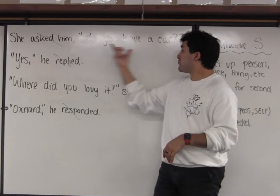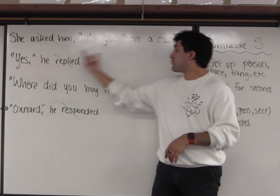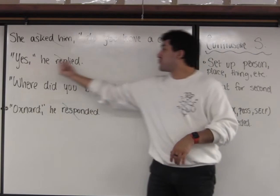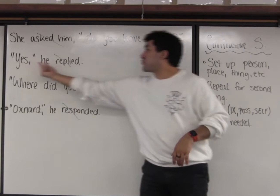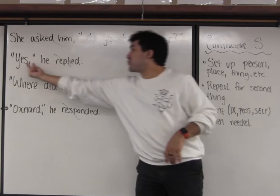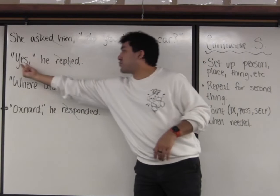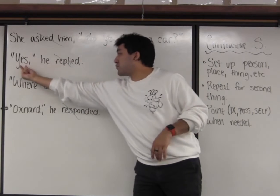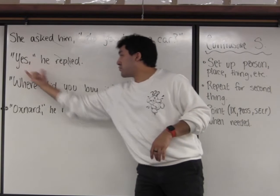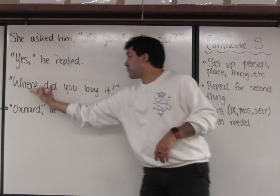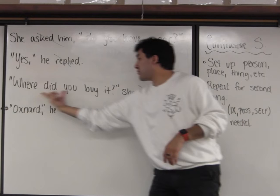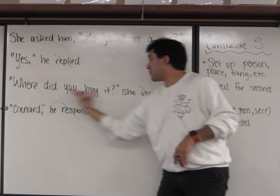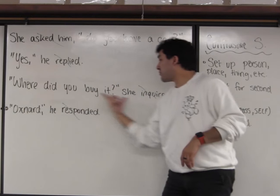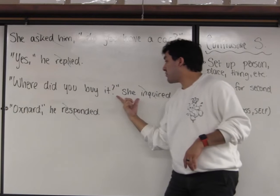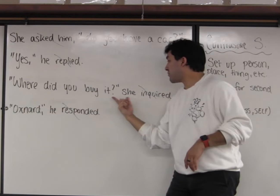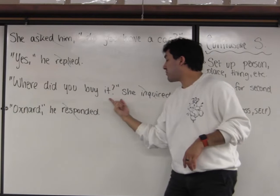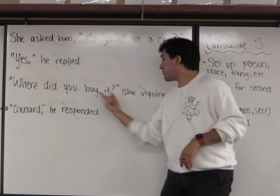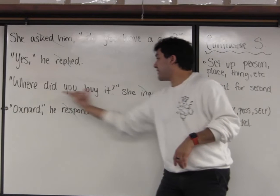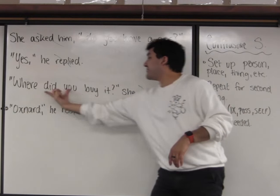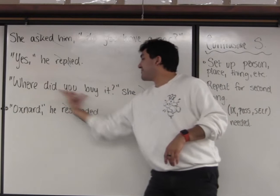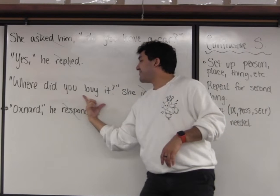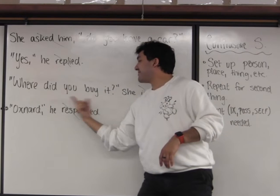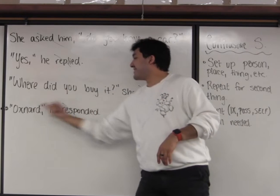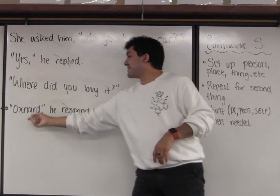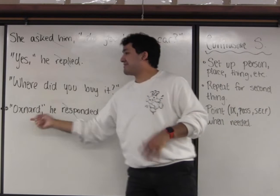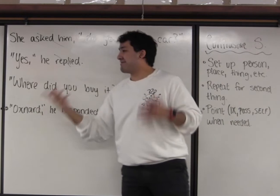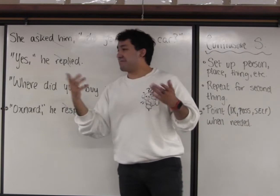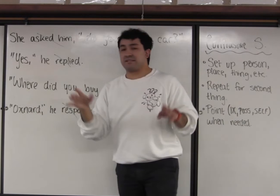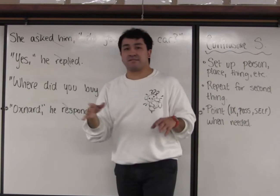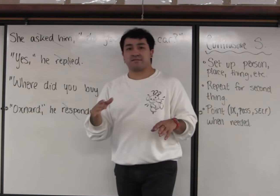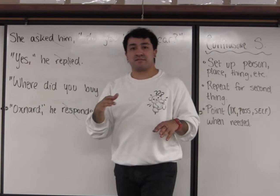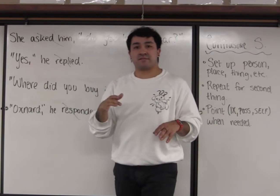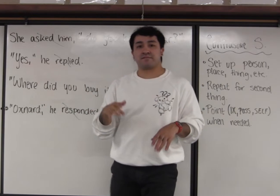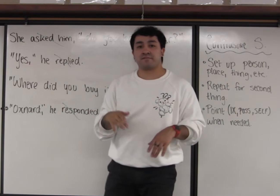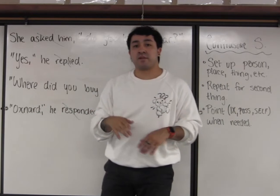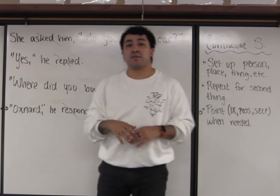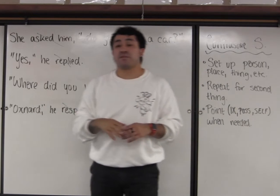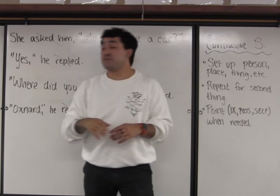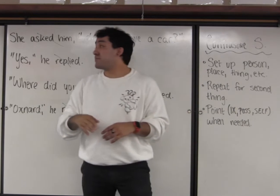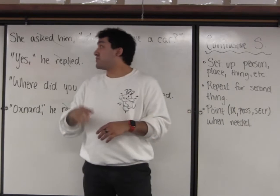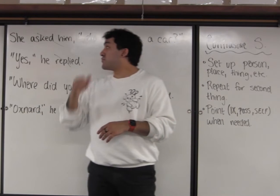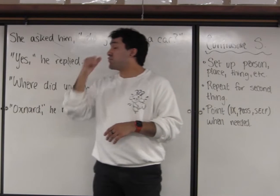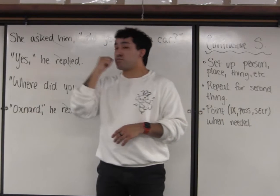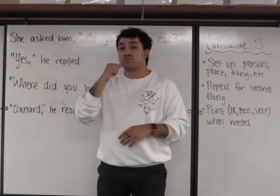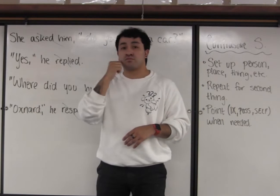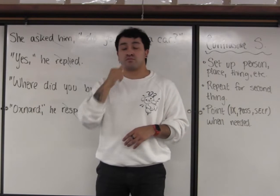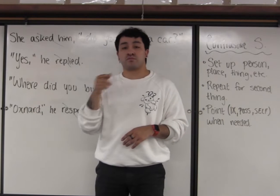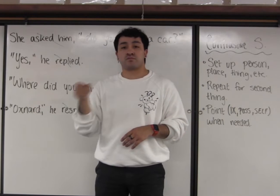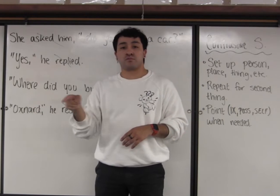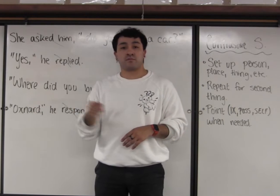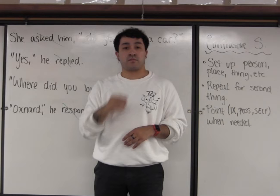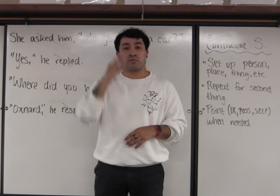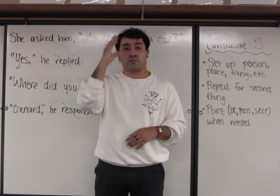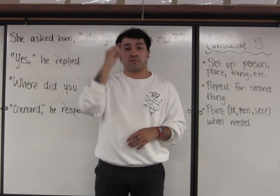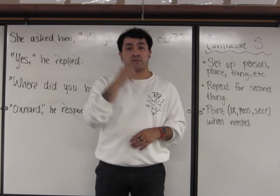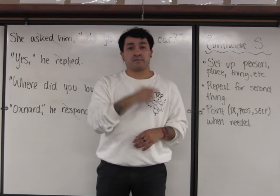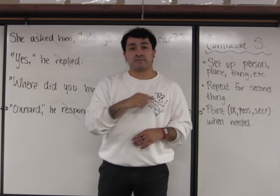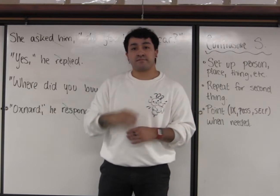it. We have no more information, and we can just go ahead and start with that conversation. So there's a girl there, and there's a boy